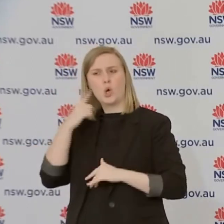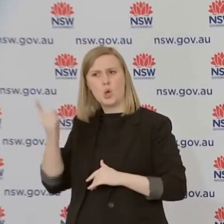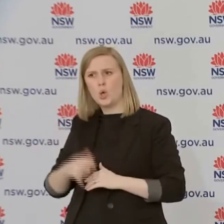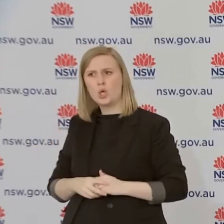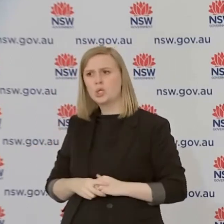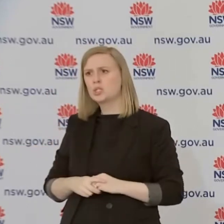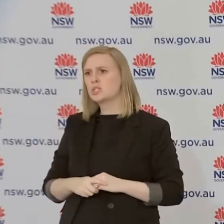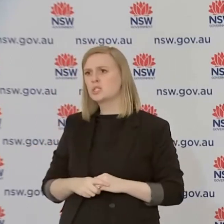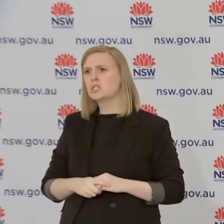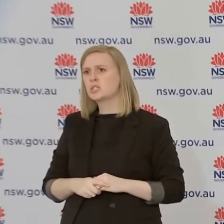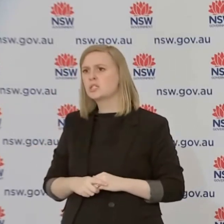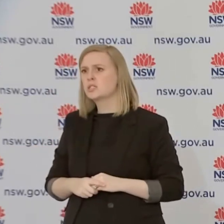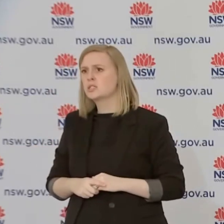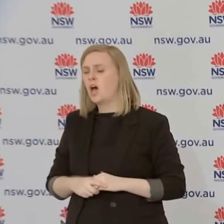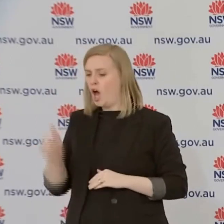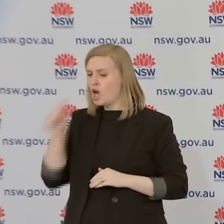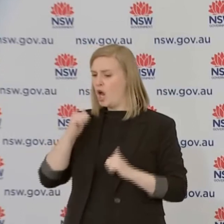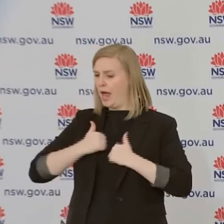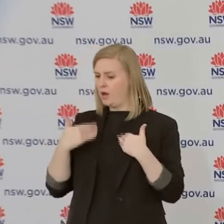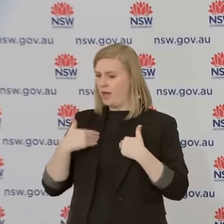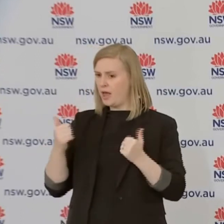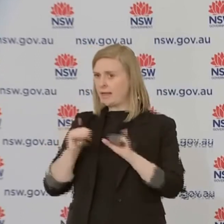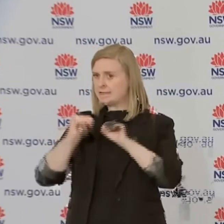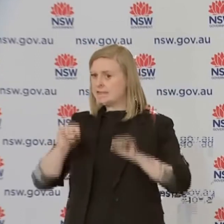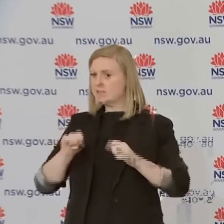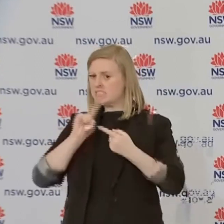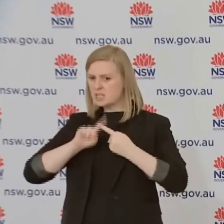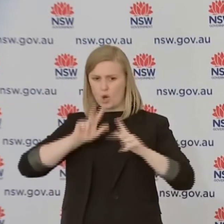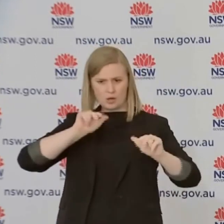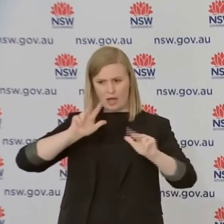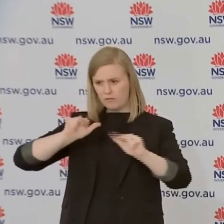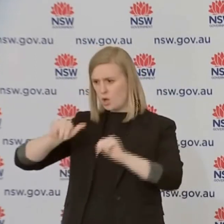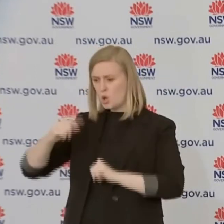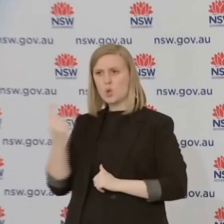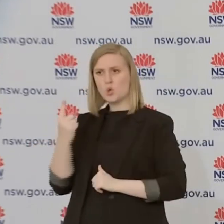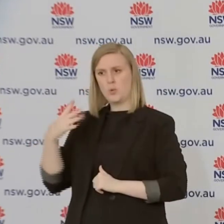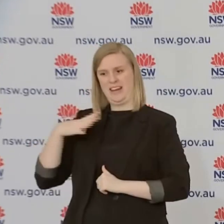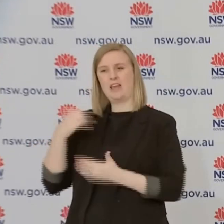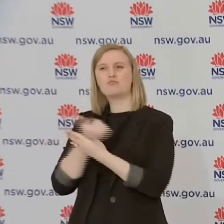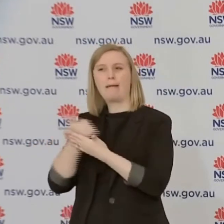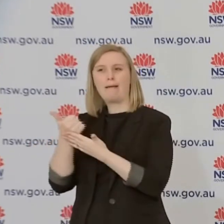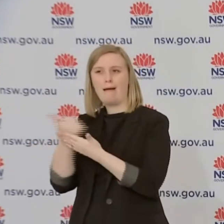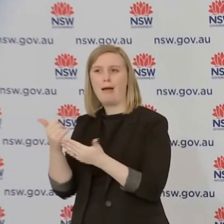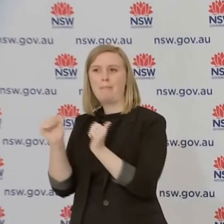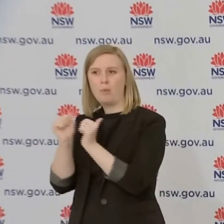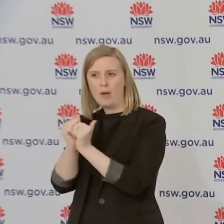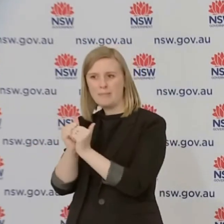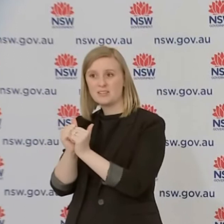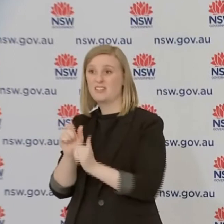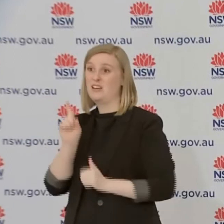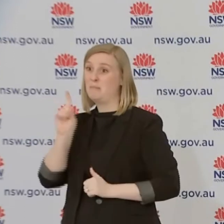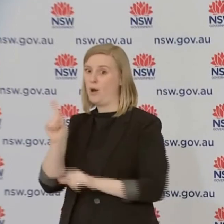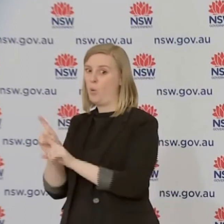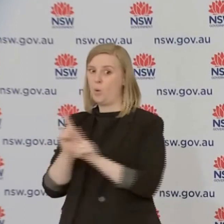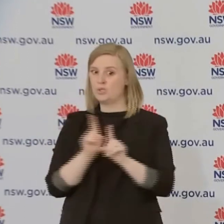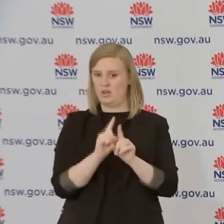people's normal health circumstances are well cared for, but obviously there has to be some balancing acts if